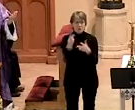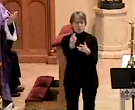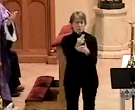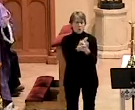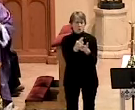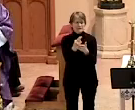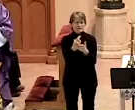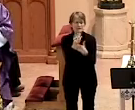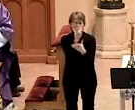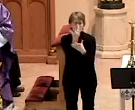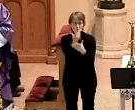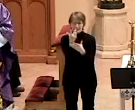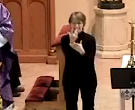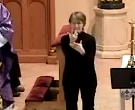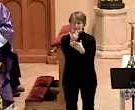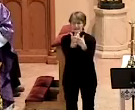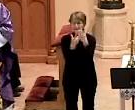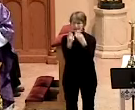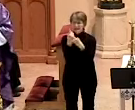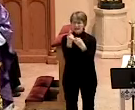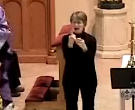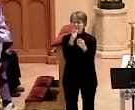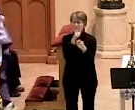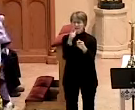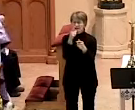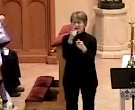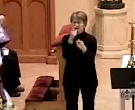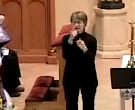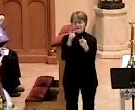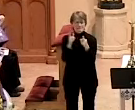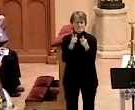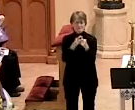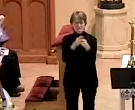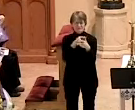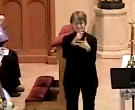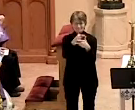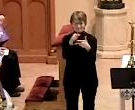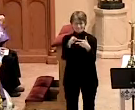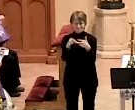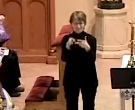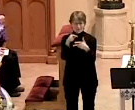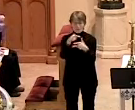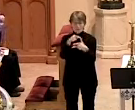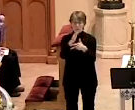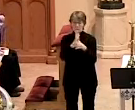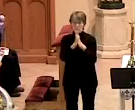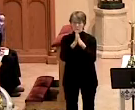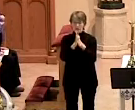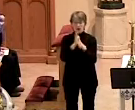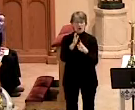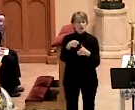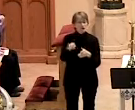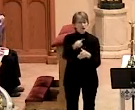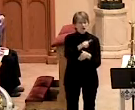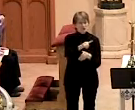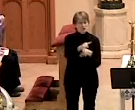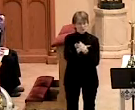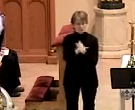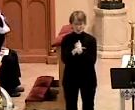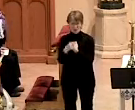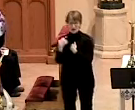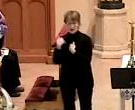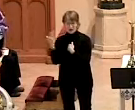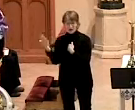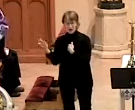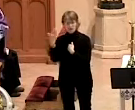Lent. And that first beautiful gift of prayer, you and I know how important prayer